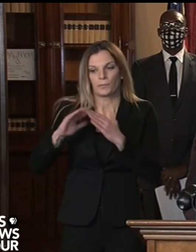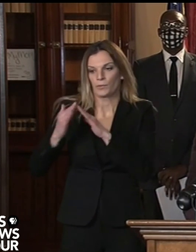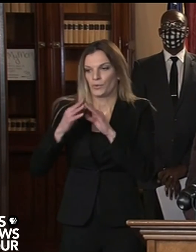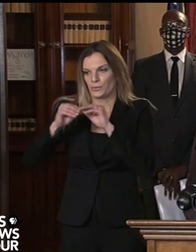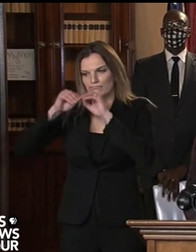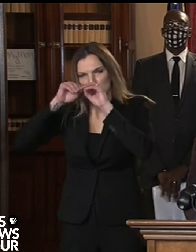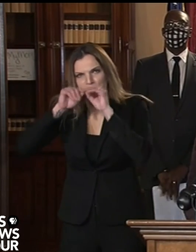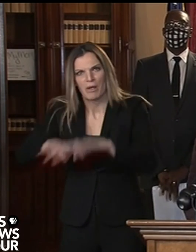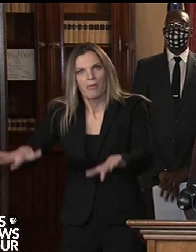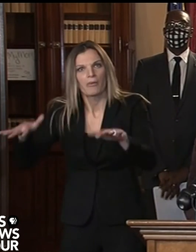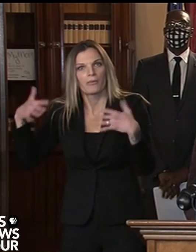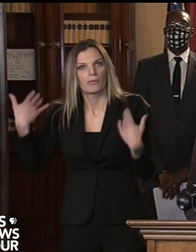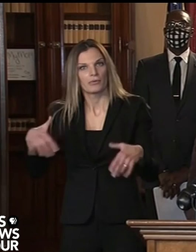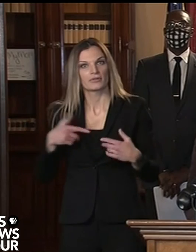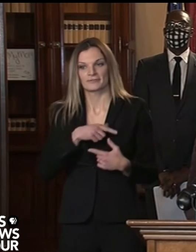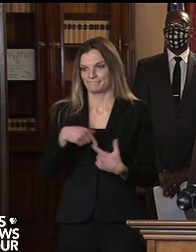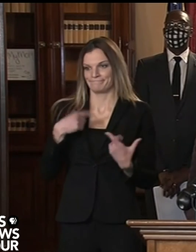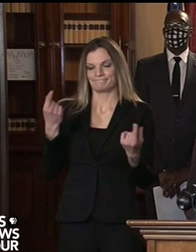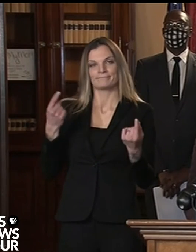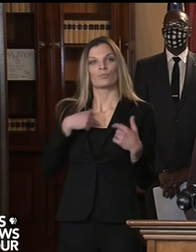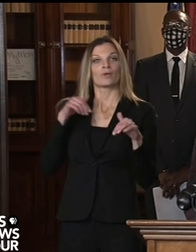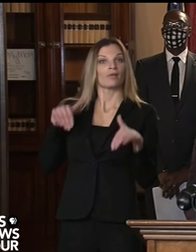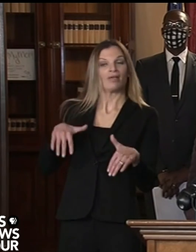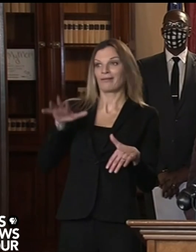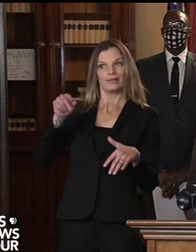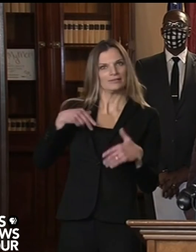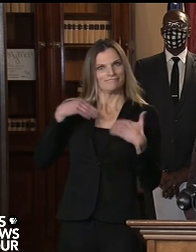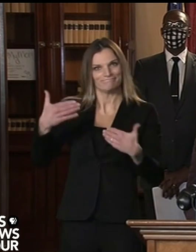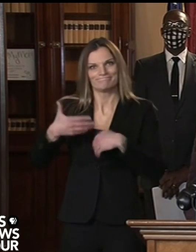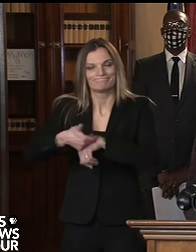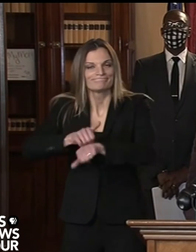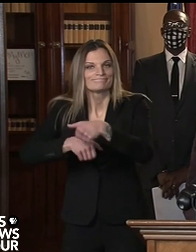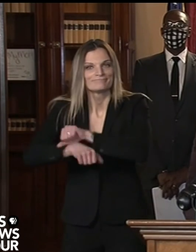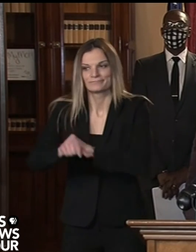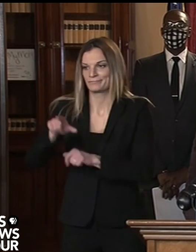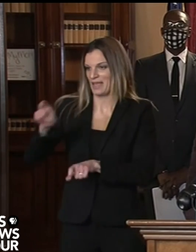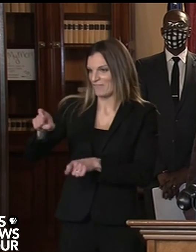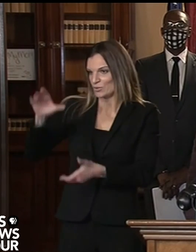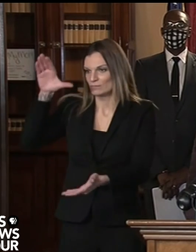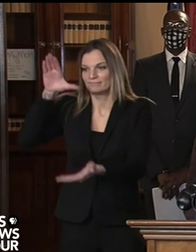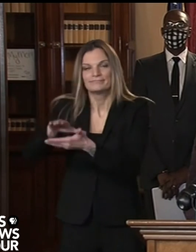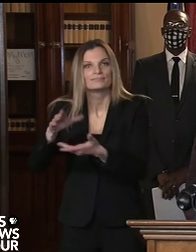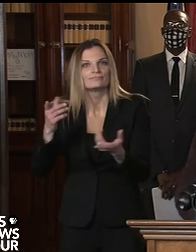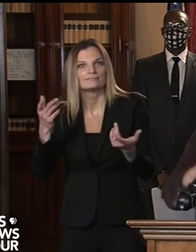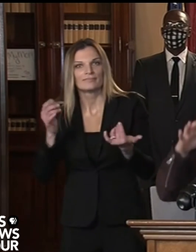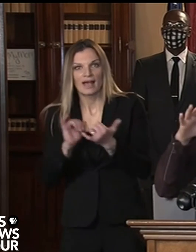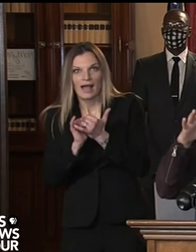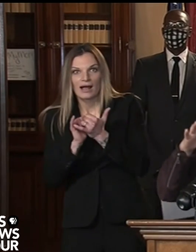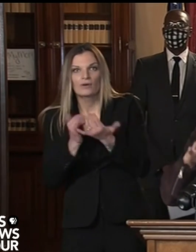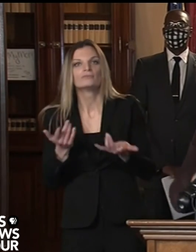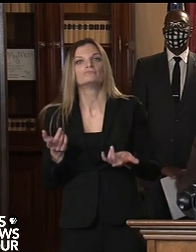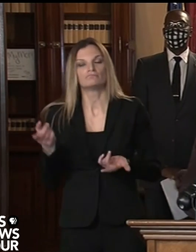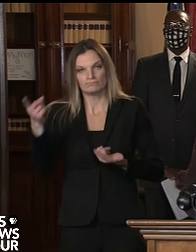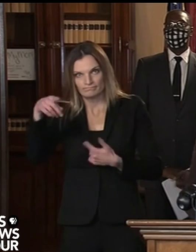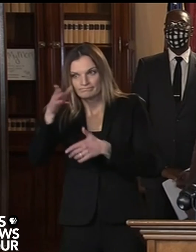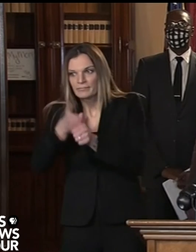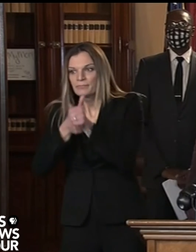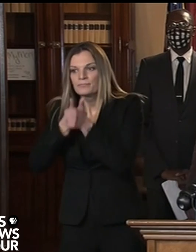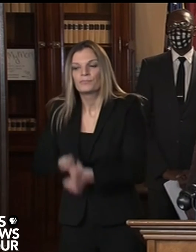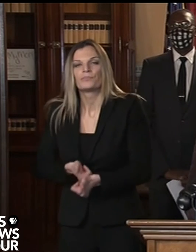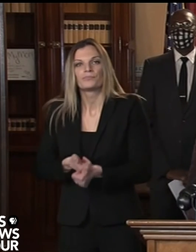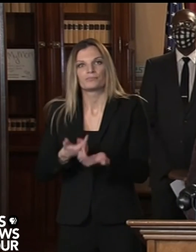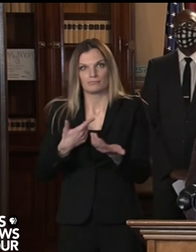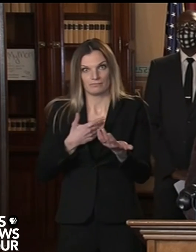spread. And we took action, and the vast majority of people did what needed to do to push the numbers down.